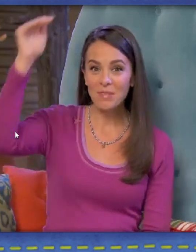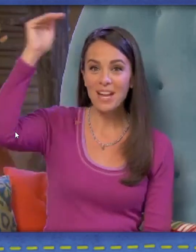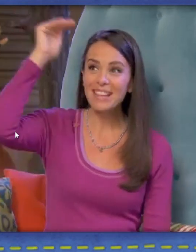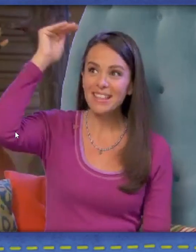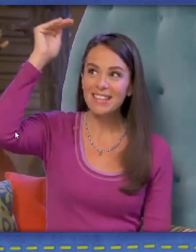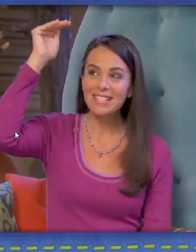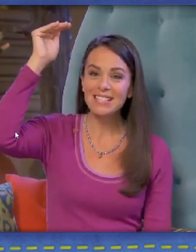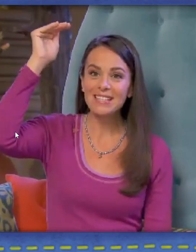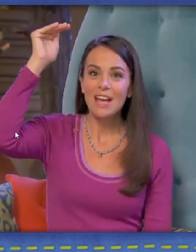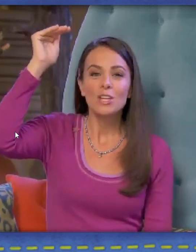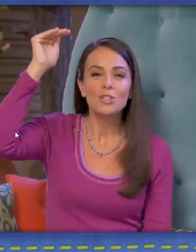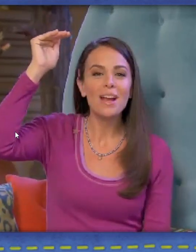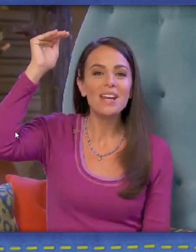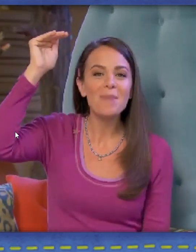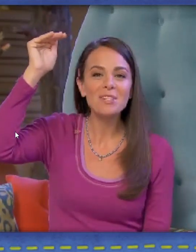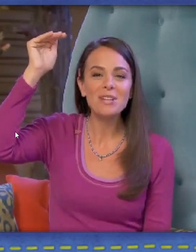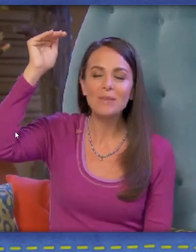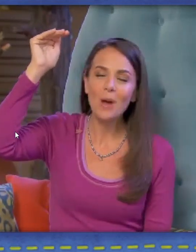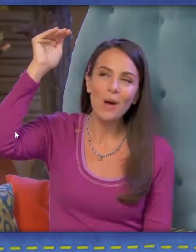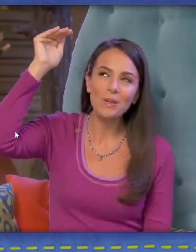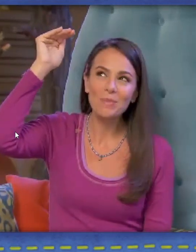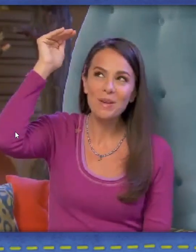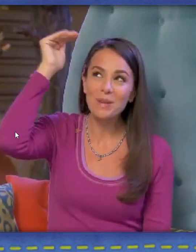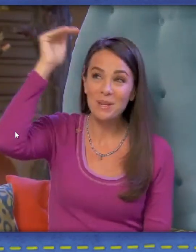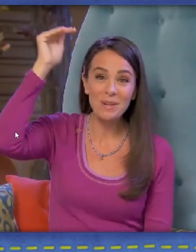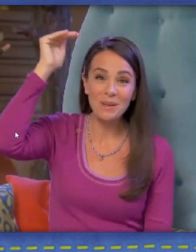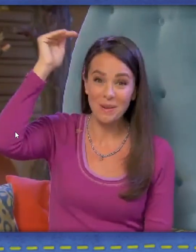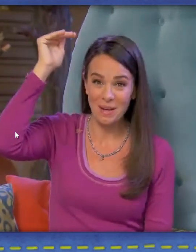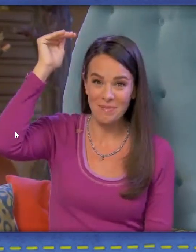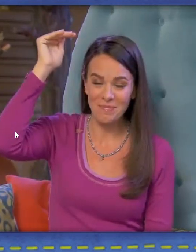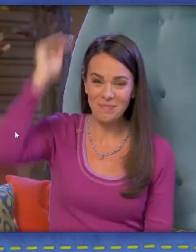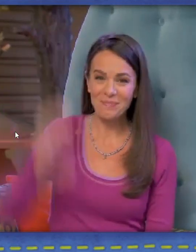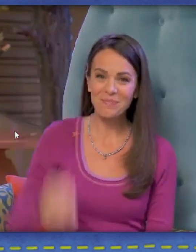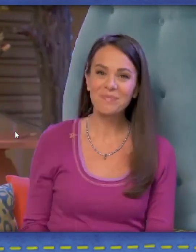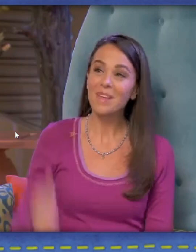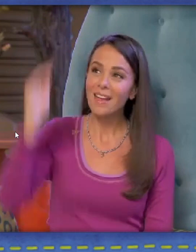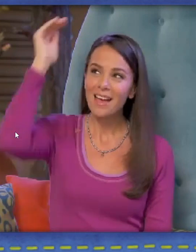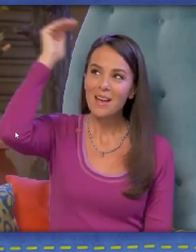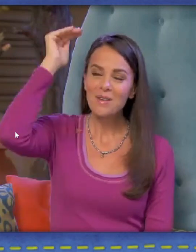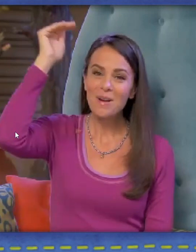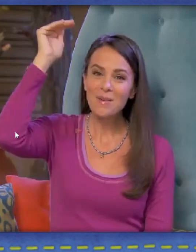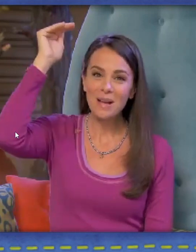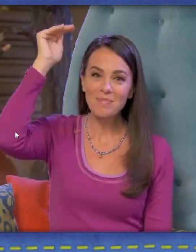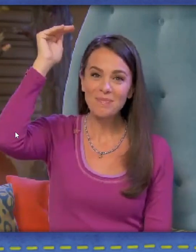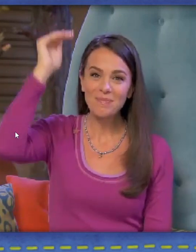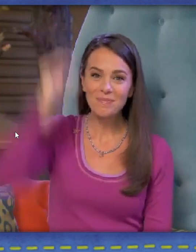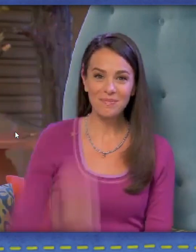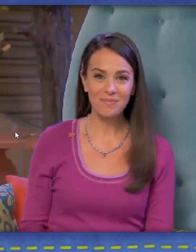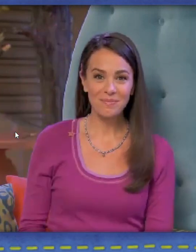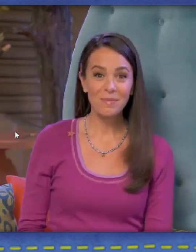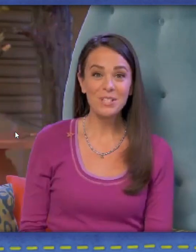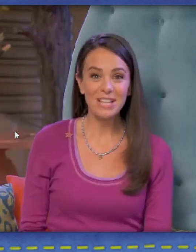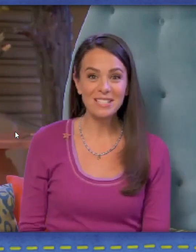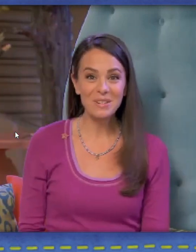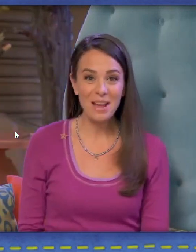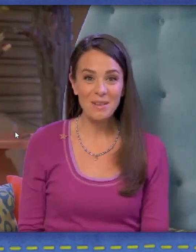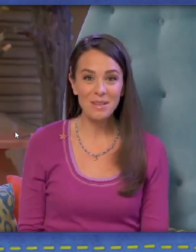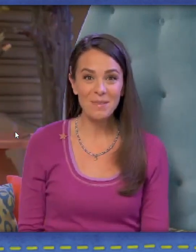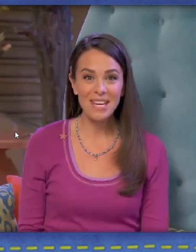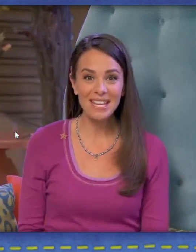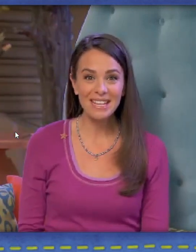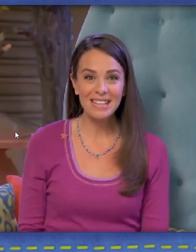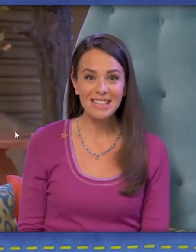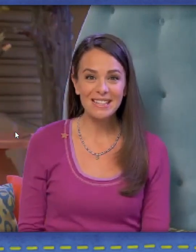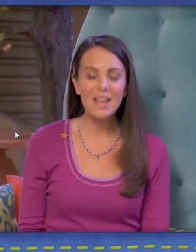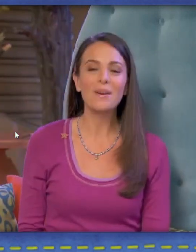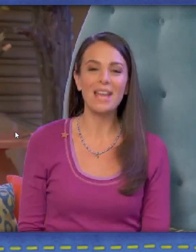your hand above your head like this. Try and imagine how tall you'll be when you're a grown-up. Grown-up. Would you like to try it